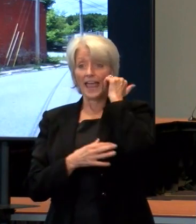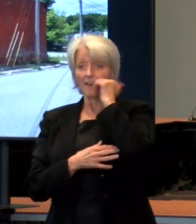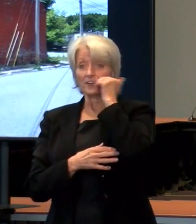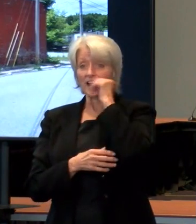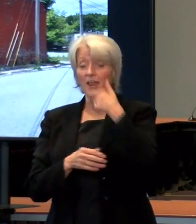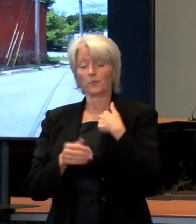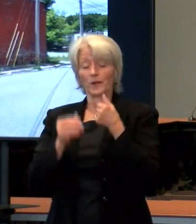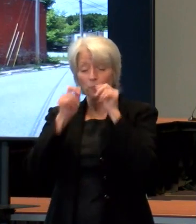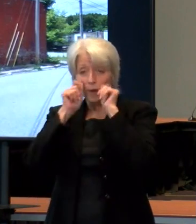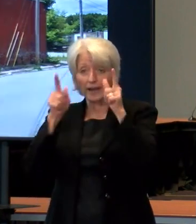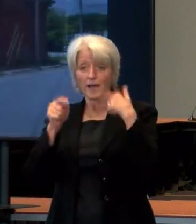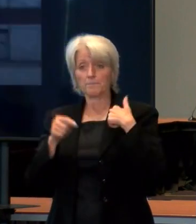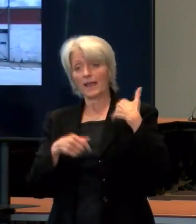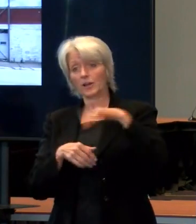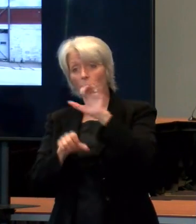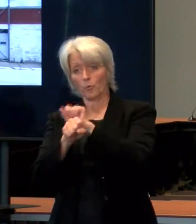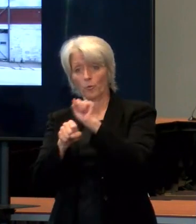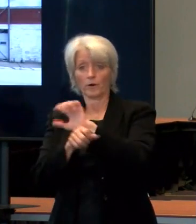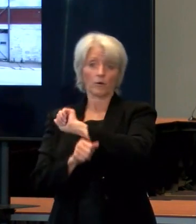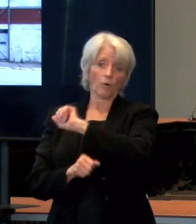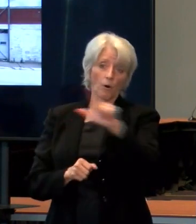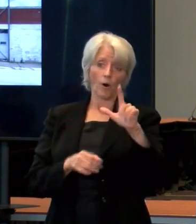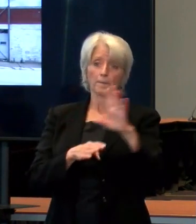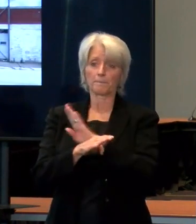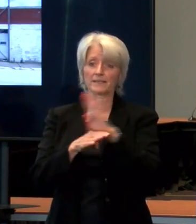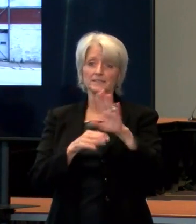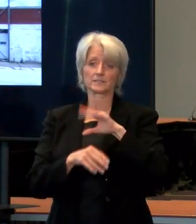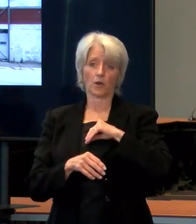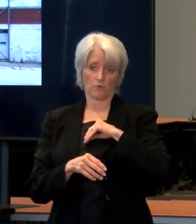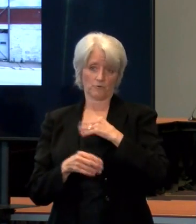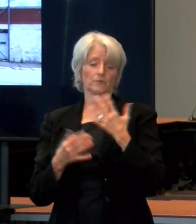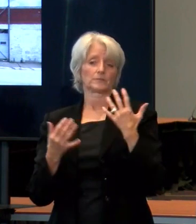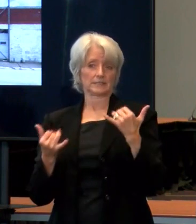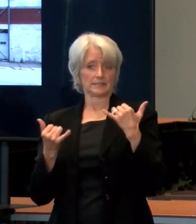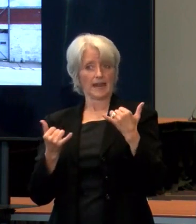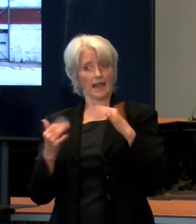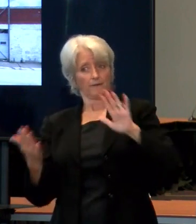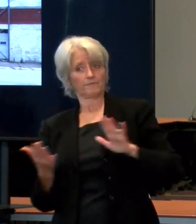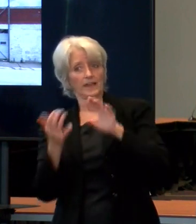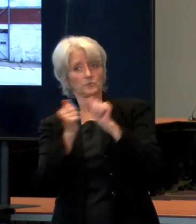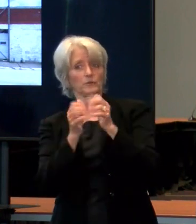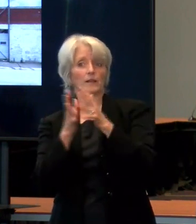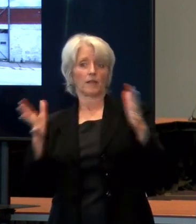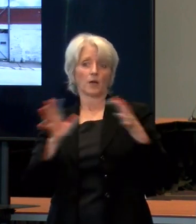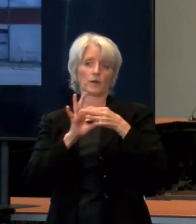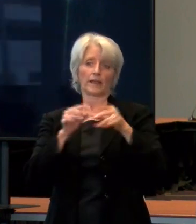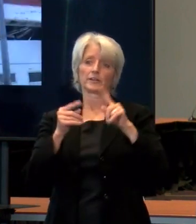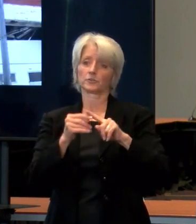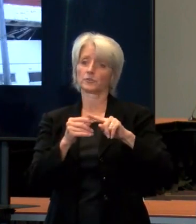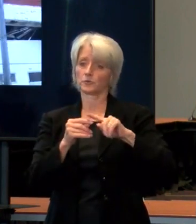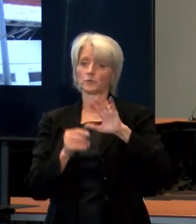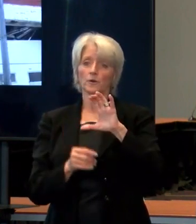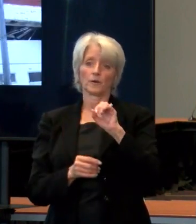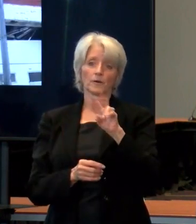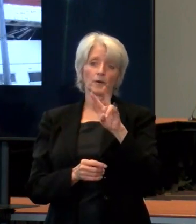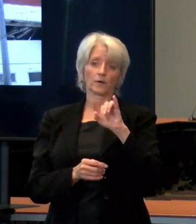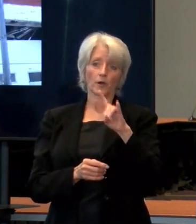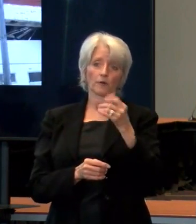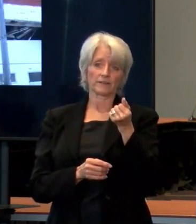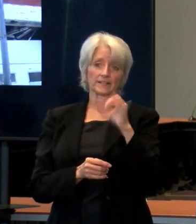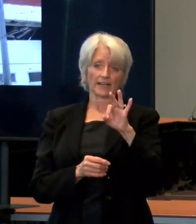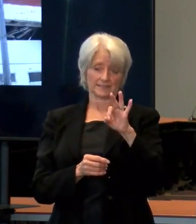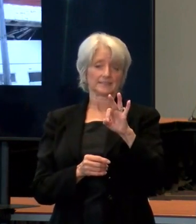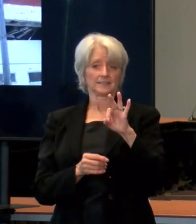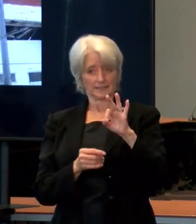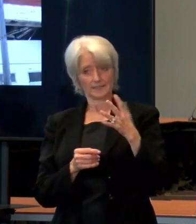we intend to do it. All business owners, as you're seeing right now, are going through a lot as it relates to COVID-19 and navigating through those woes and making